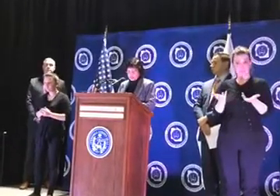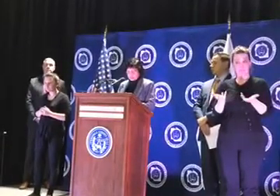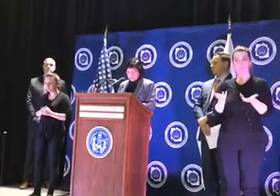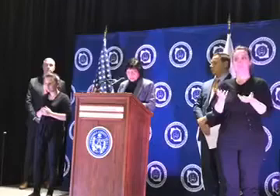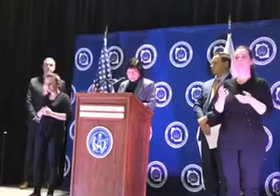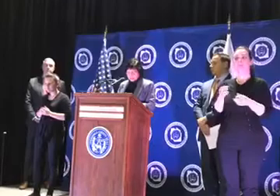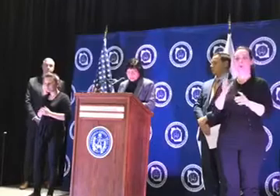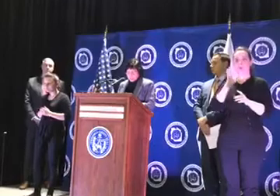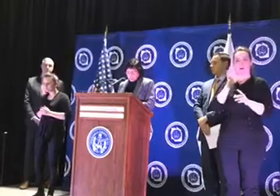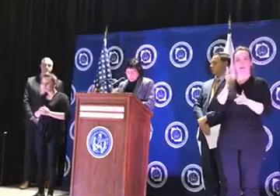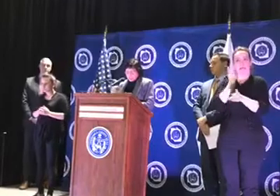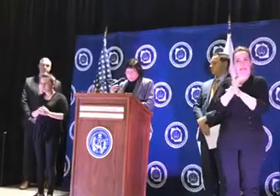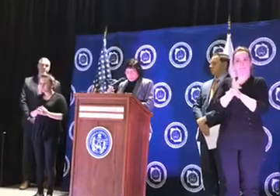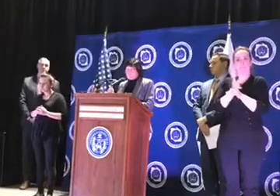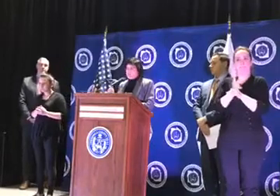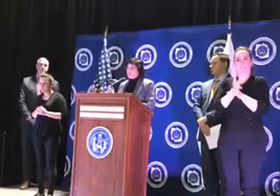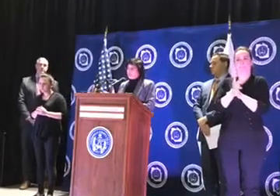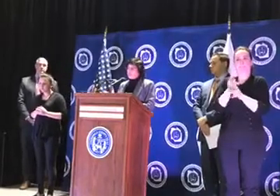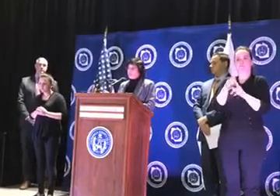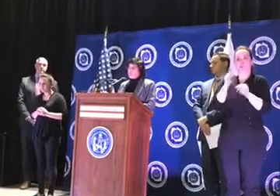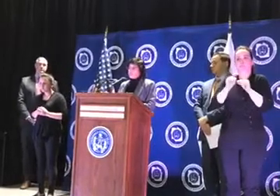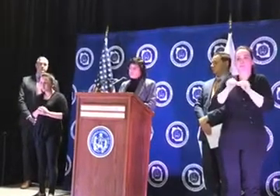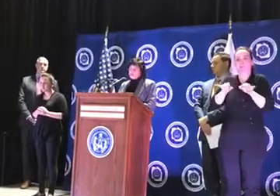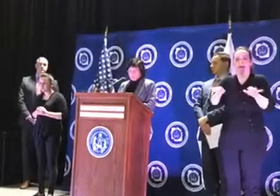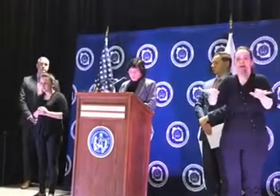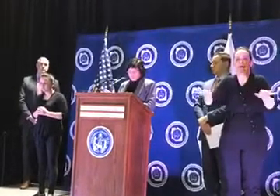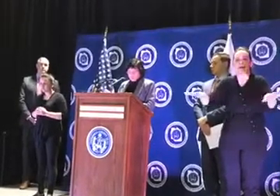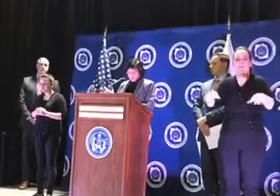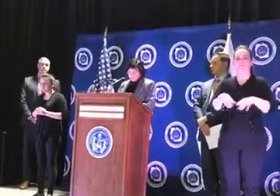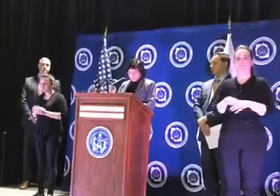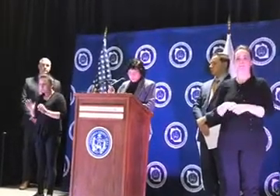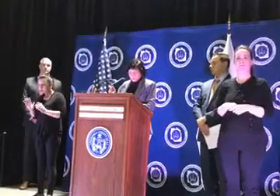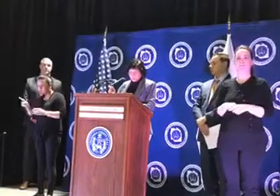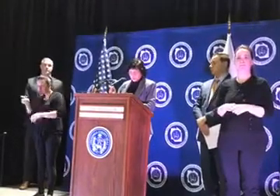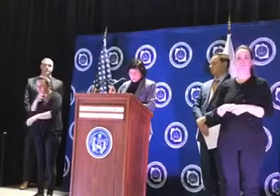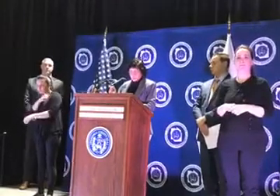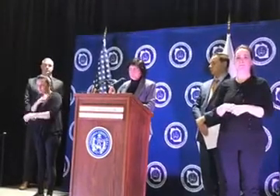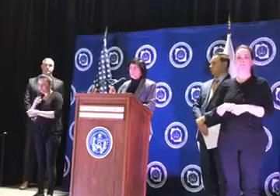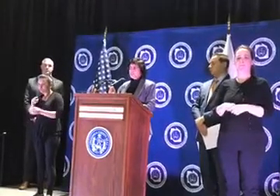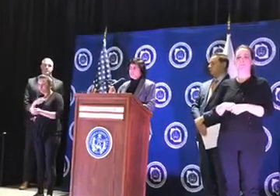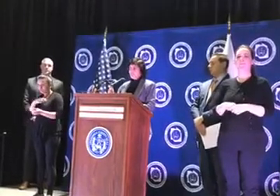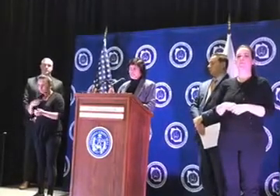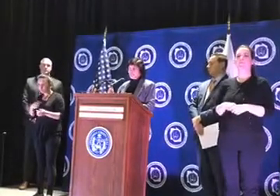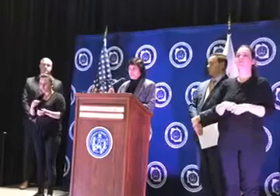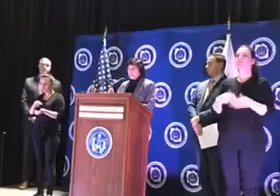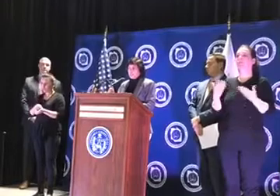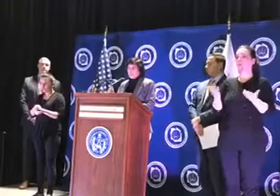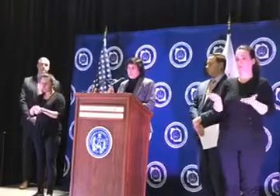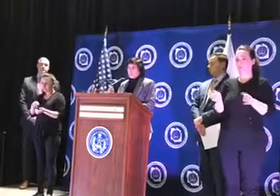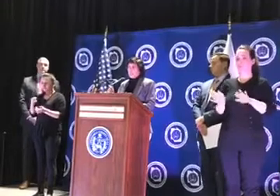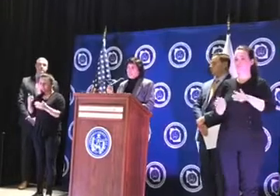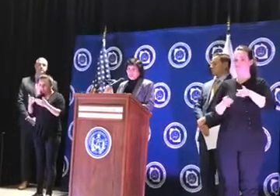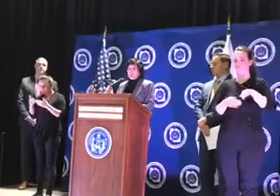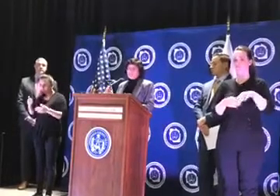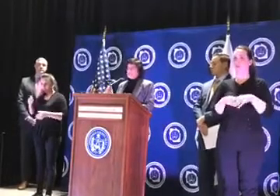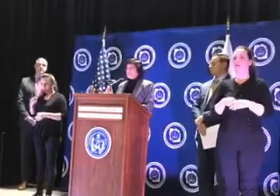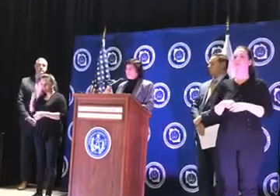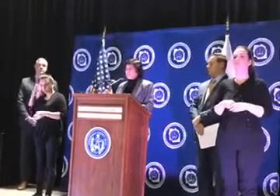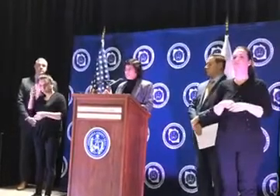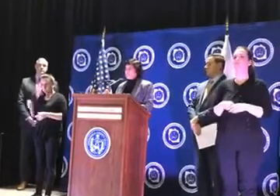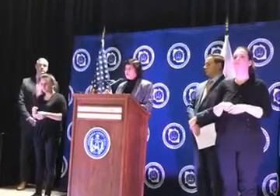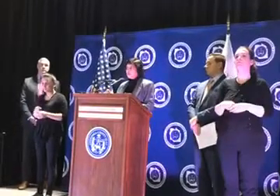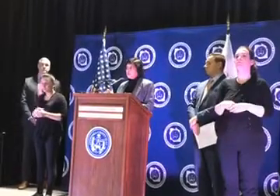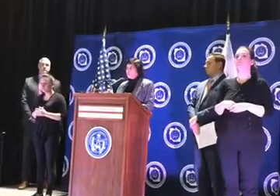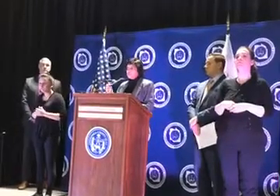workers stay protected. One other part I want to talk about just briefly is that if you test negative, it's great that you